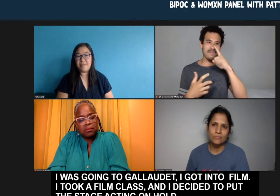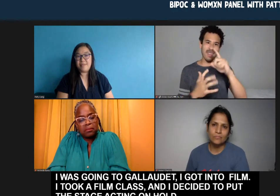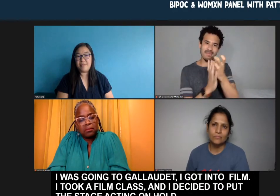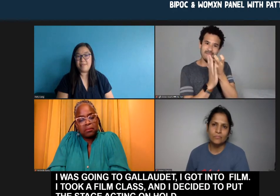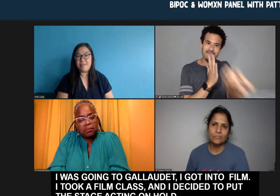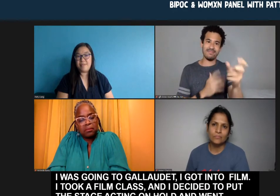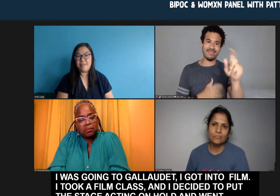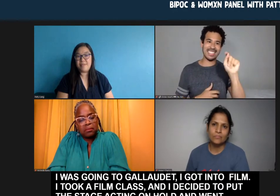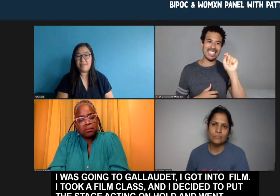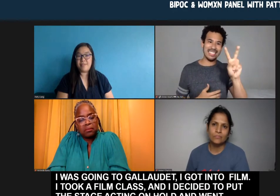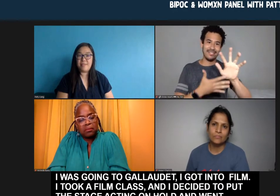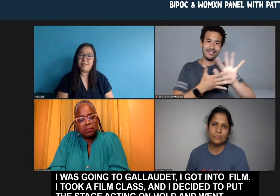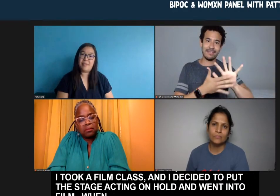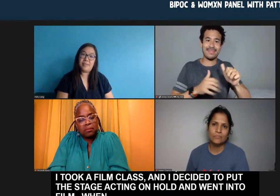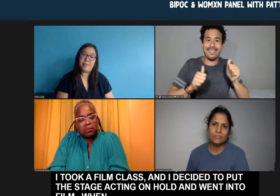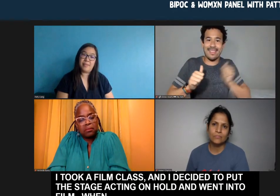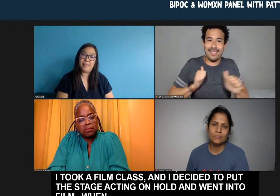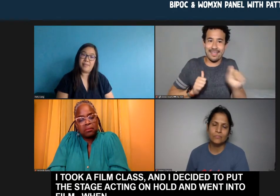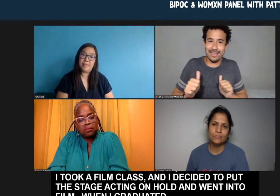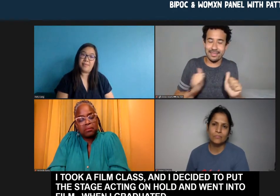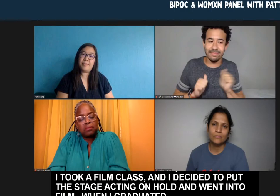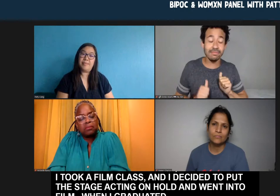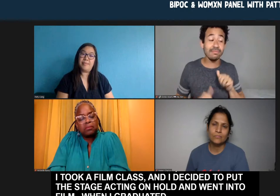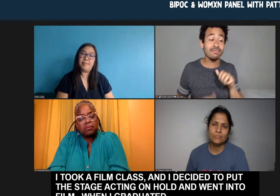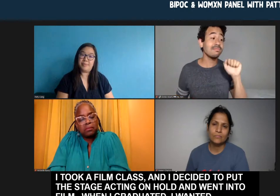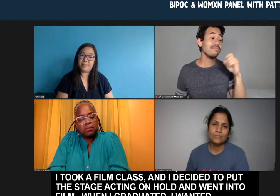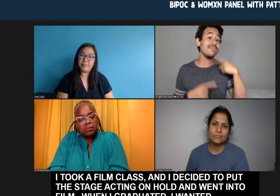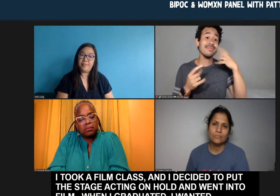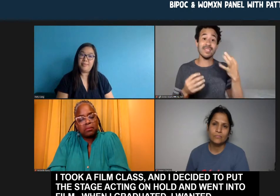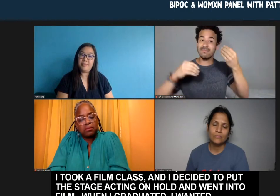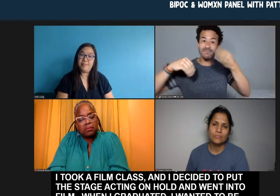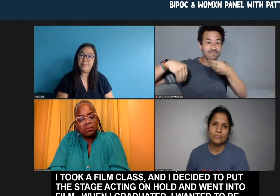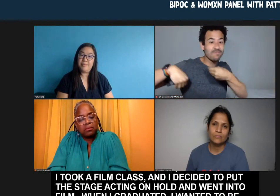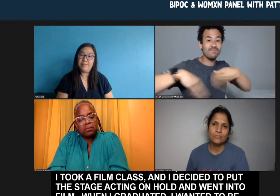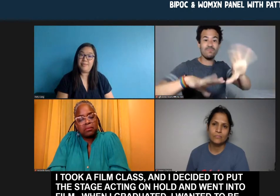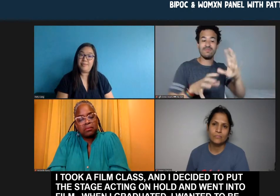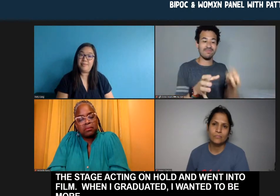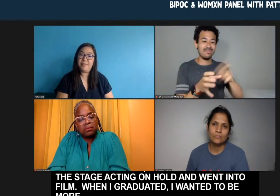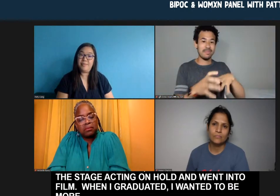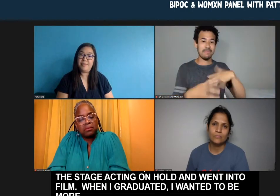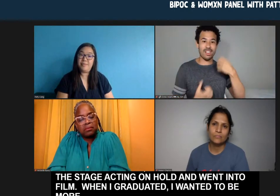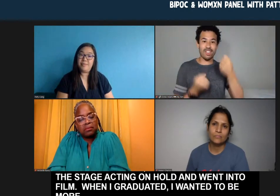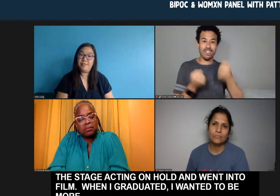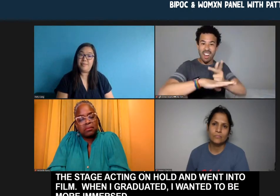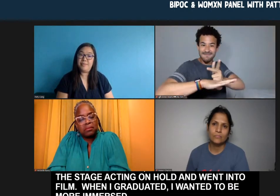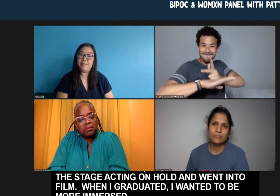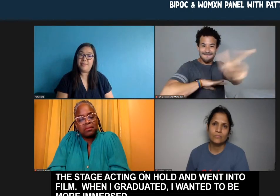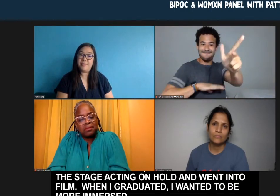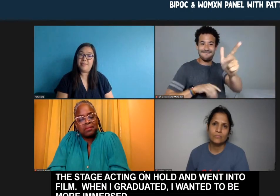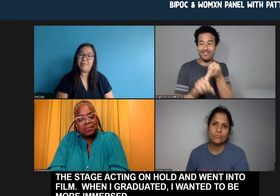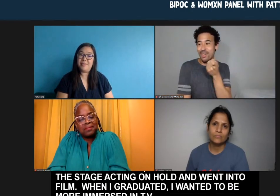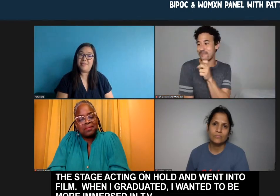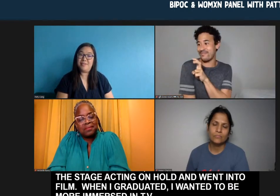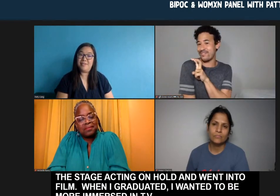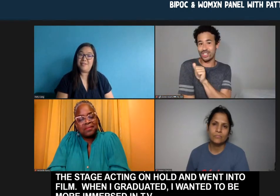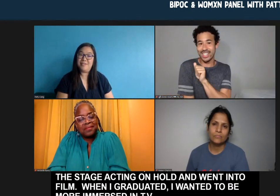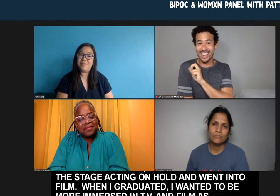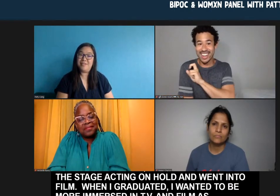I decided I wanted to become more immersed in TV and film and in that industry as an actor. So I packed up my car and I took off and